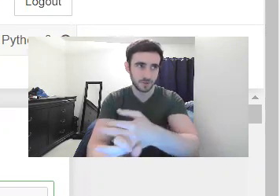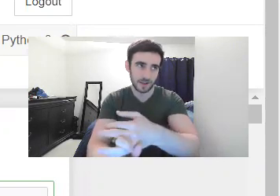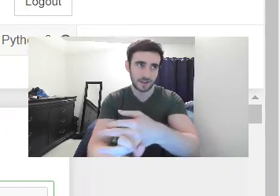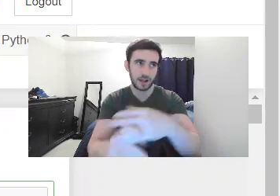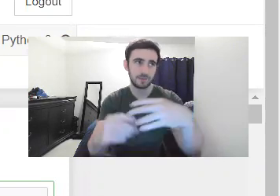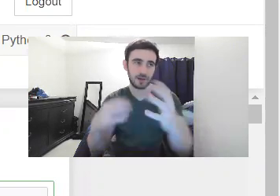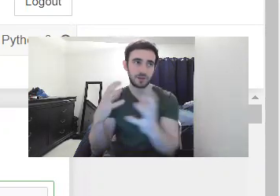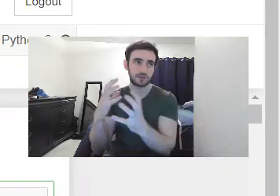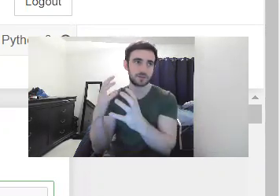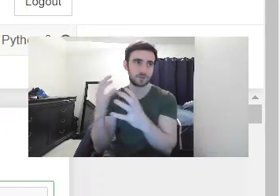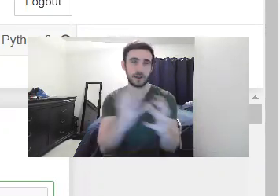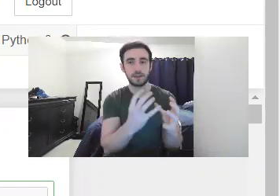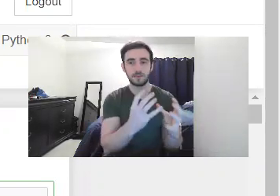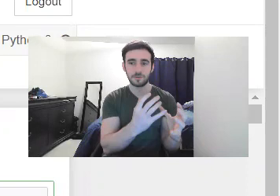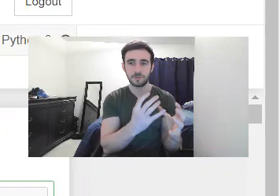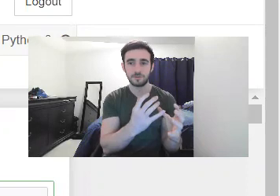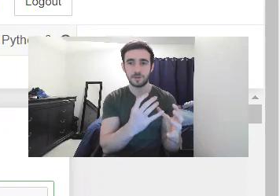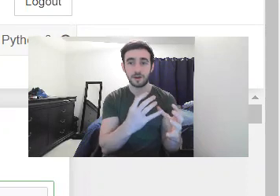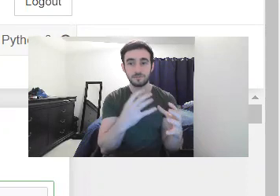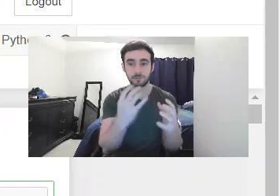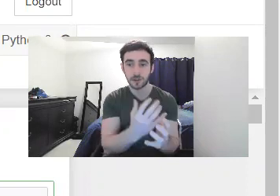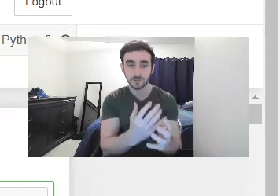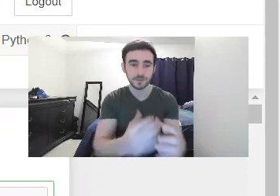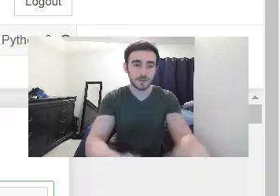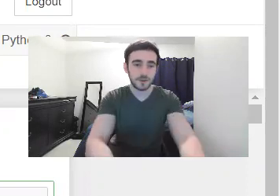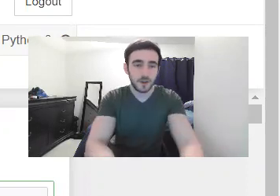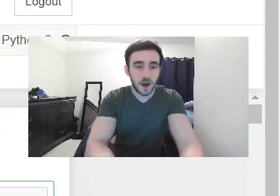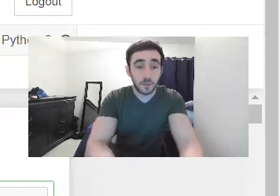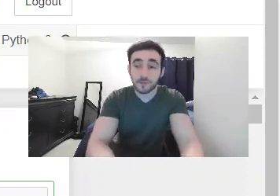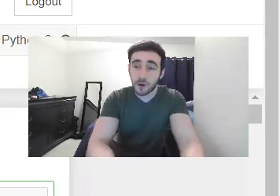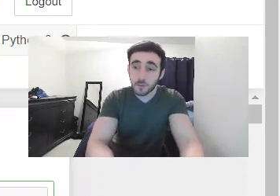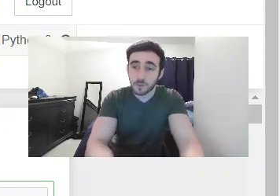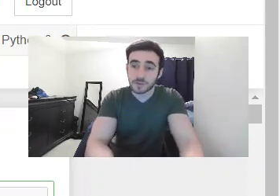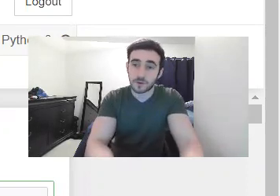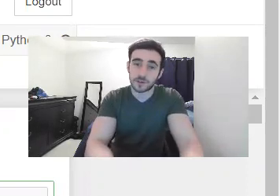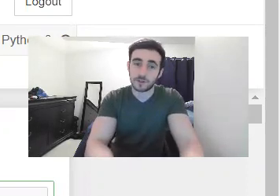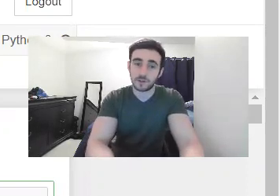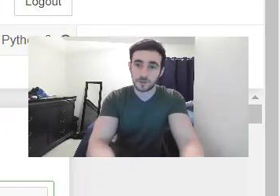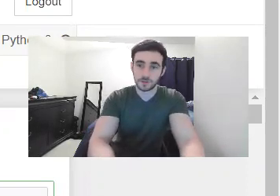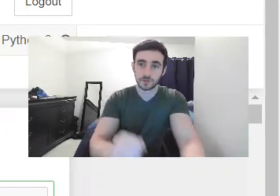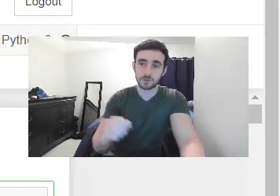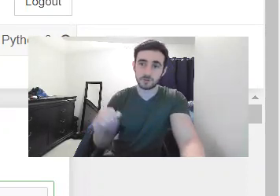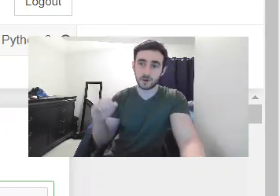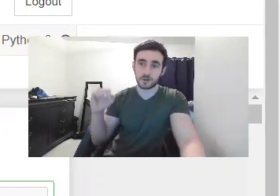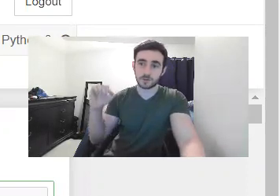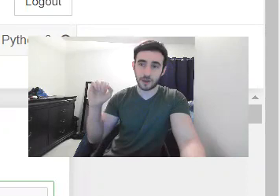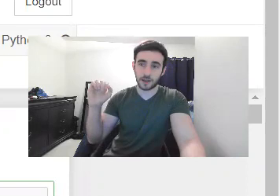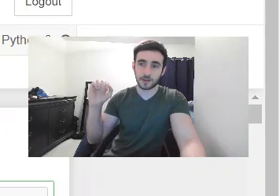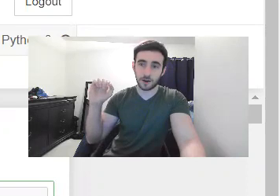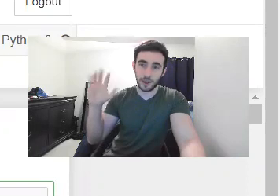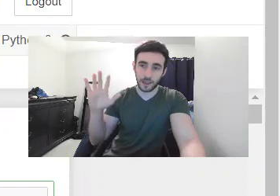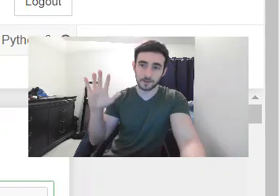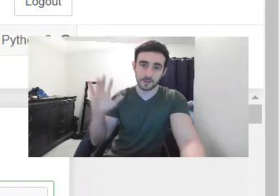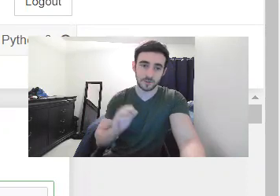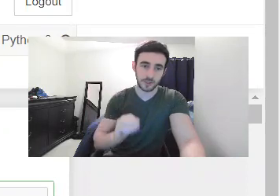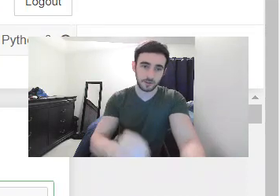sort of tracking, object tracking through different frames. But for our purposes, we're actually going to use it to track